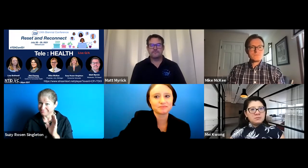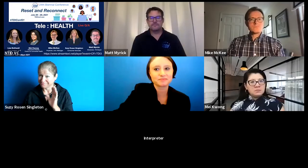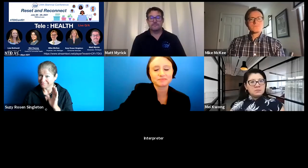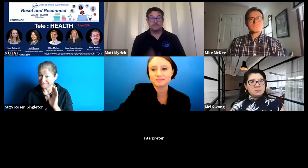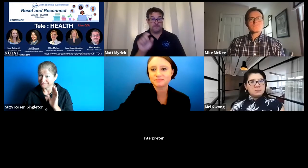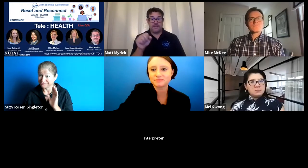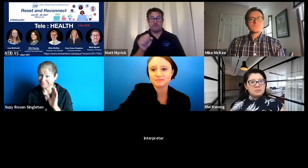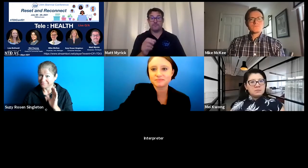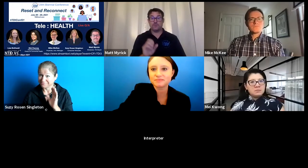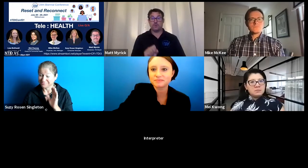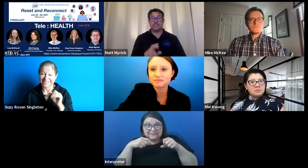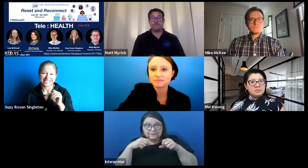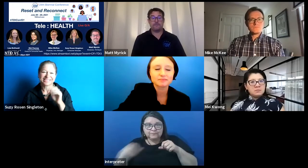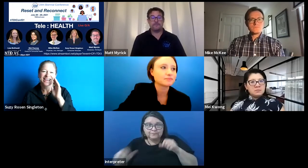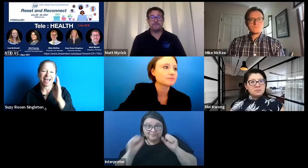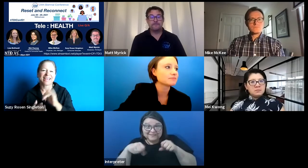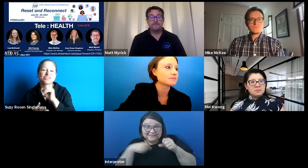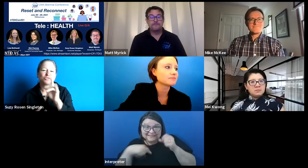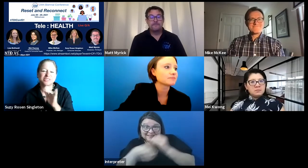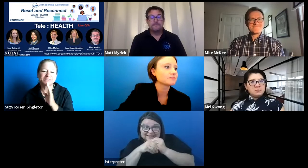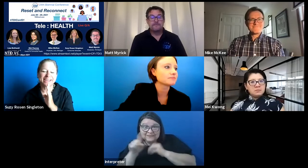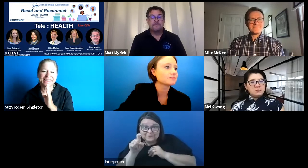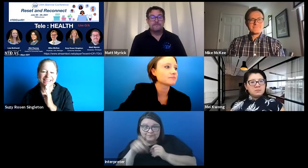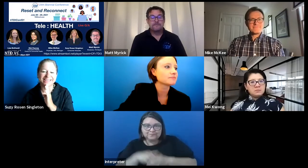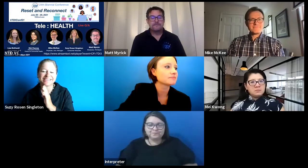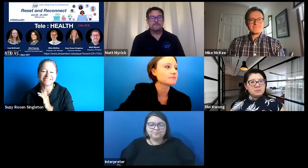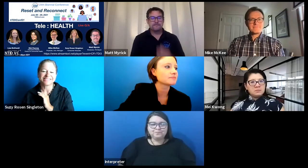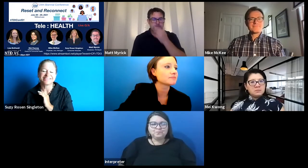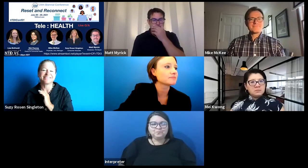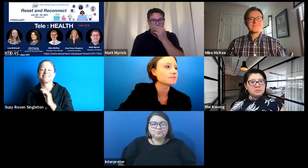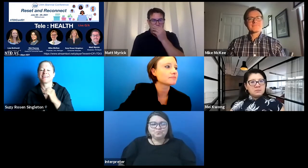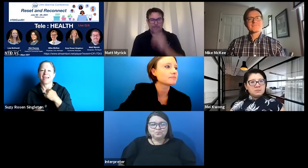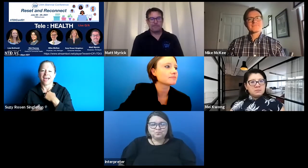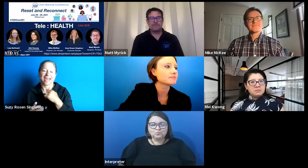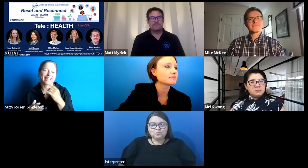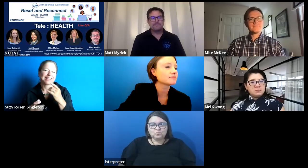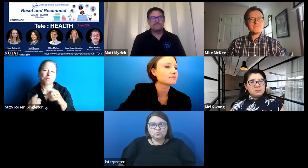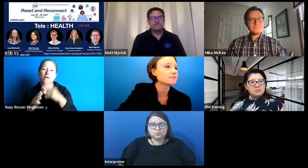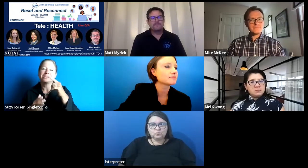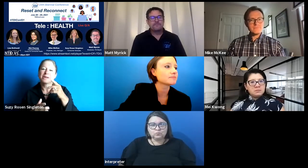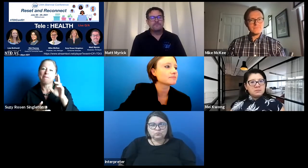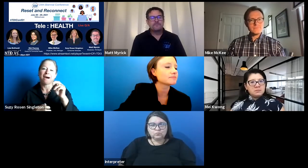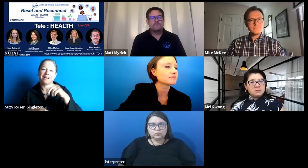that? Yeah, Suzy. Yeah, hi, this is Suzy speaking.